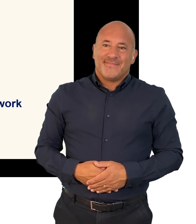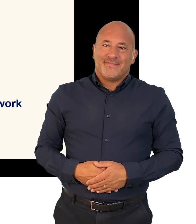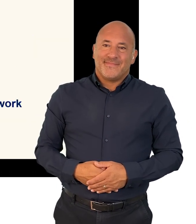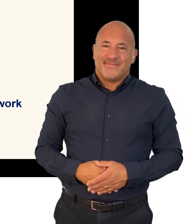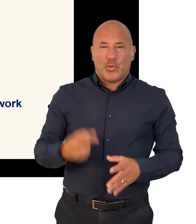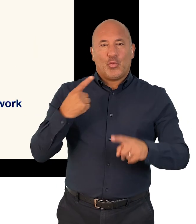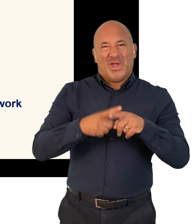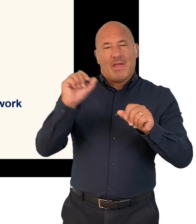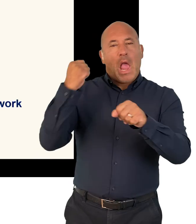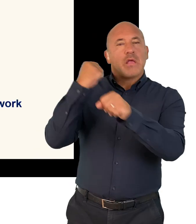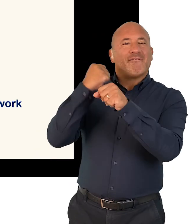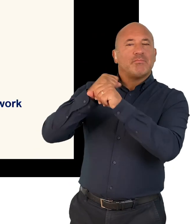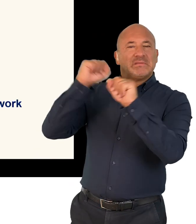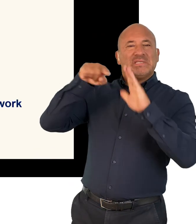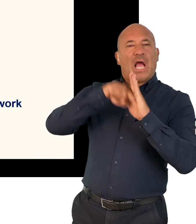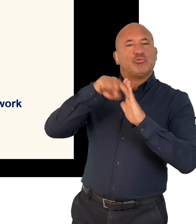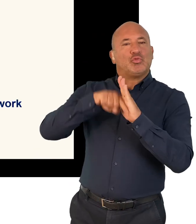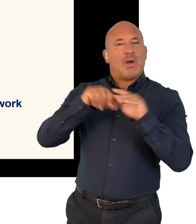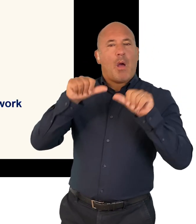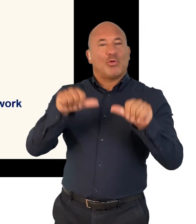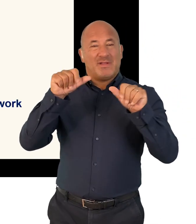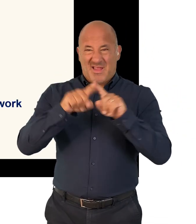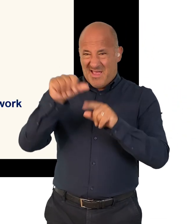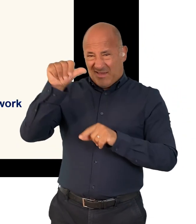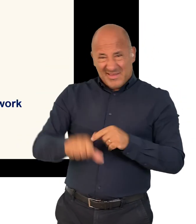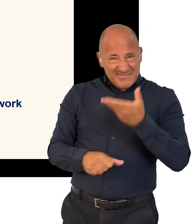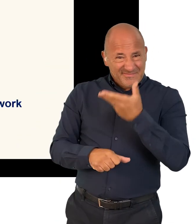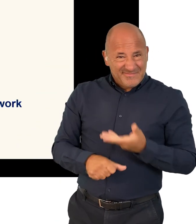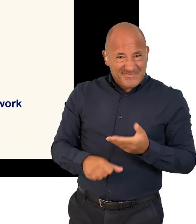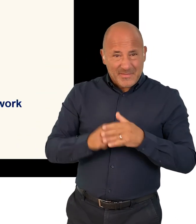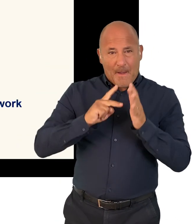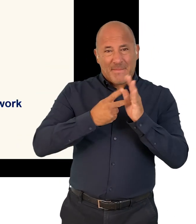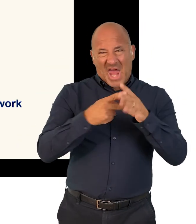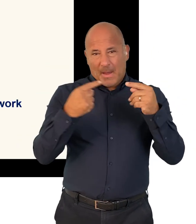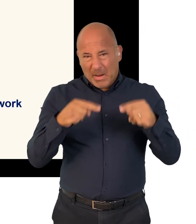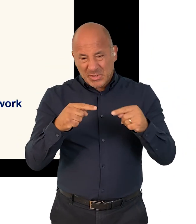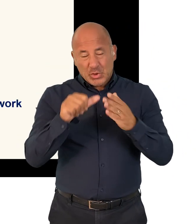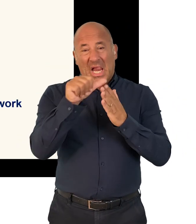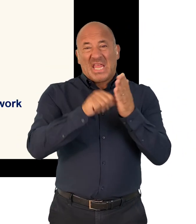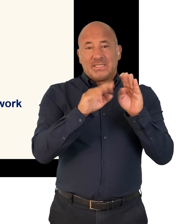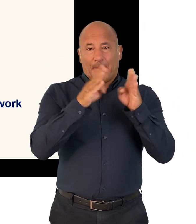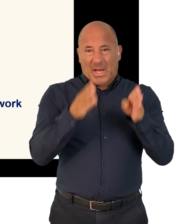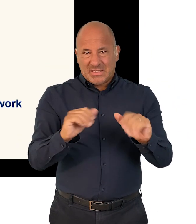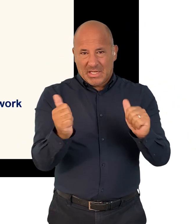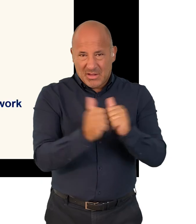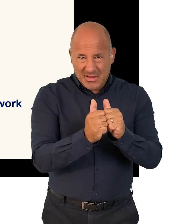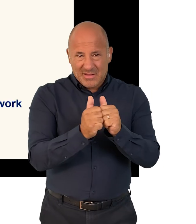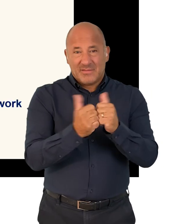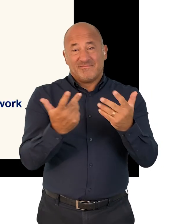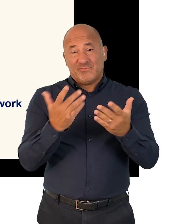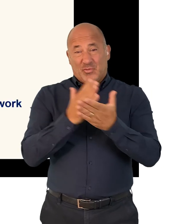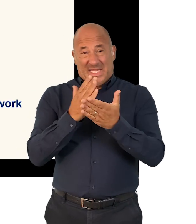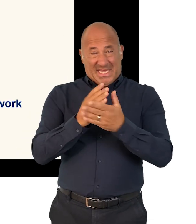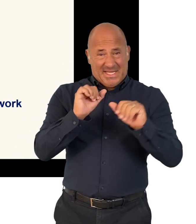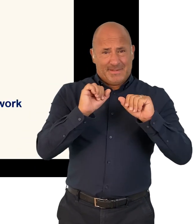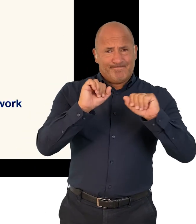Just a quick note here on statutory approvals, with some examples listed above, such as planning permission and listed buildings